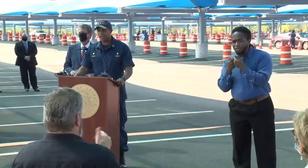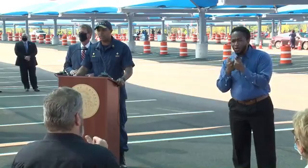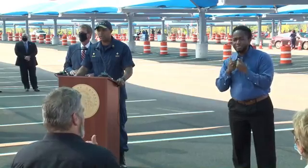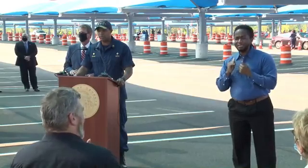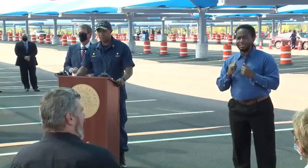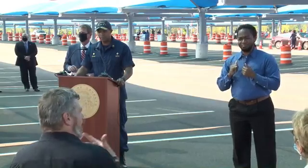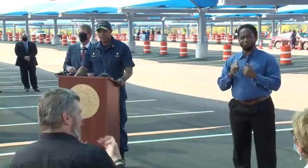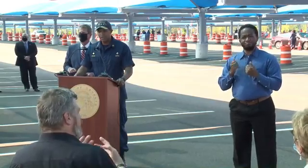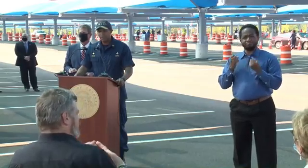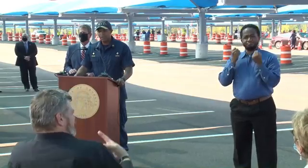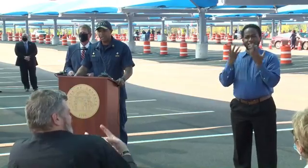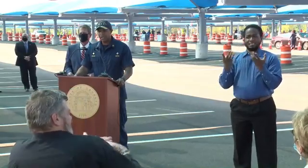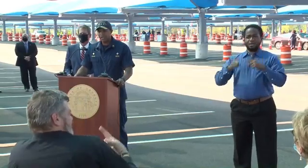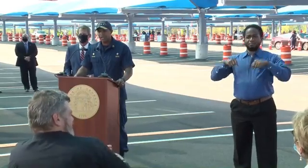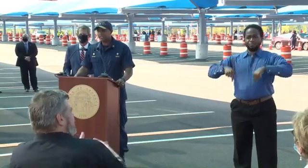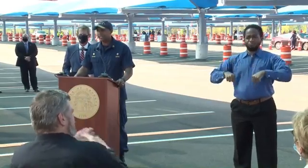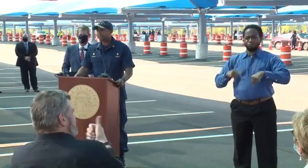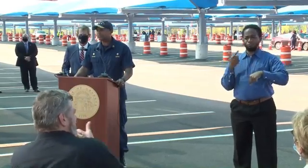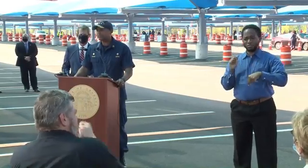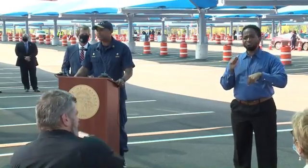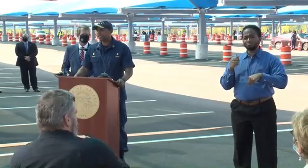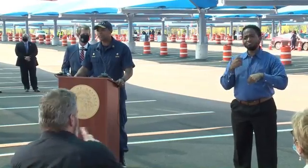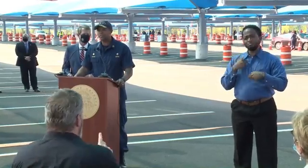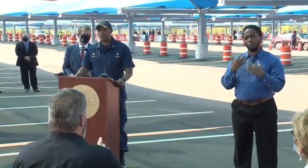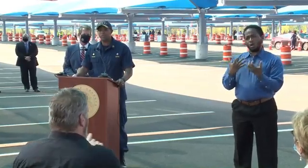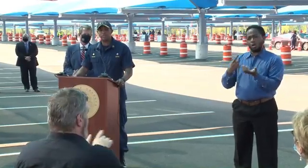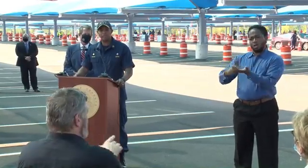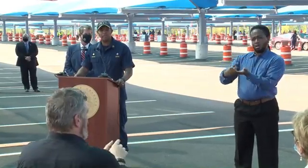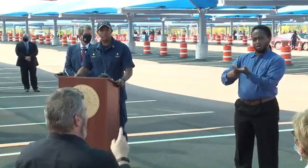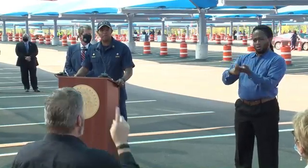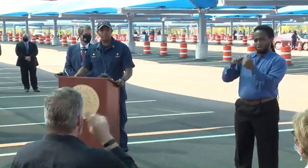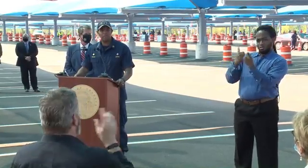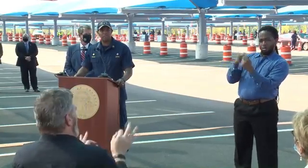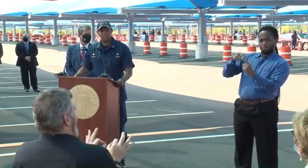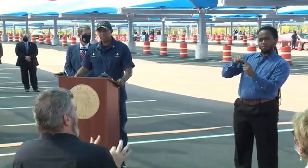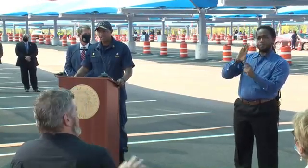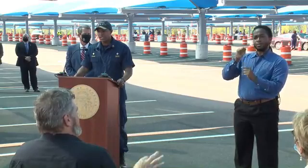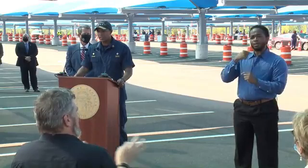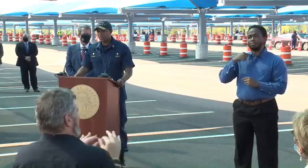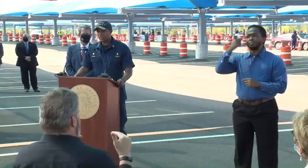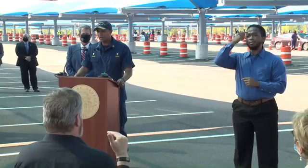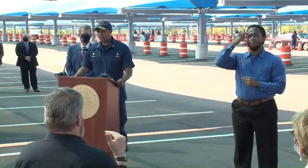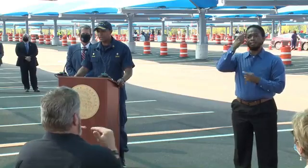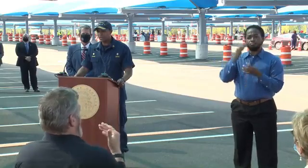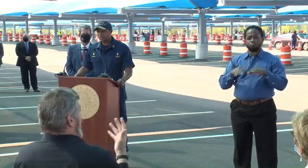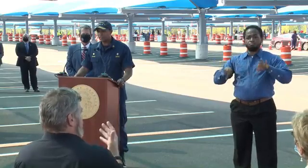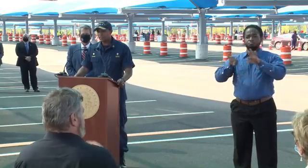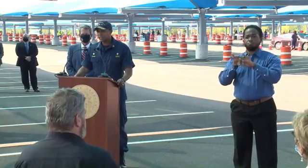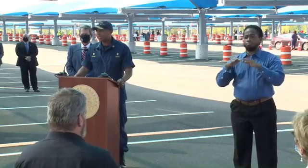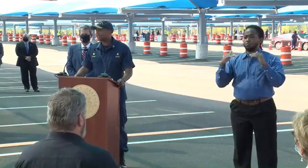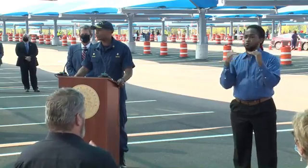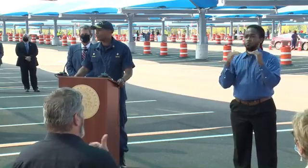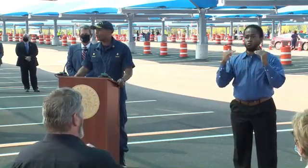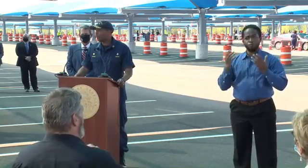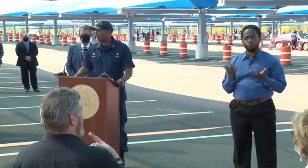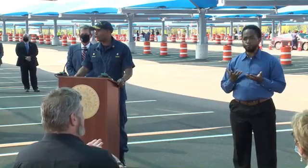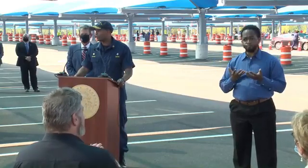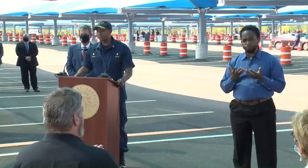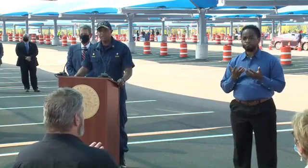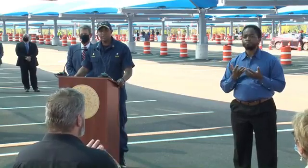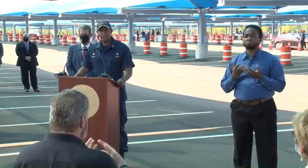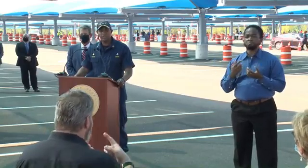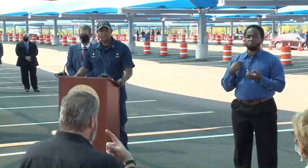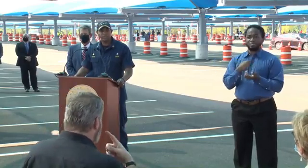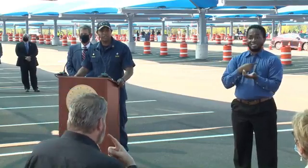challenges, and I will, but I think it's just as important, if not more important, that we talk about the things that are going